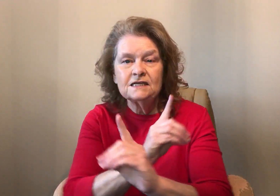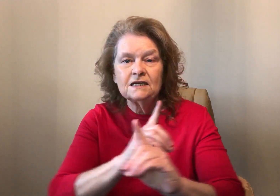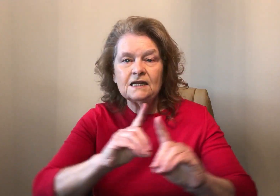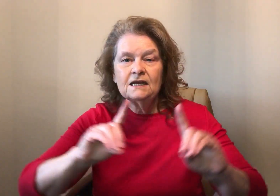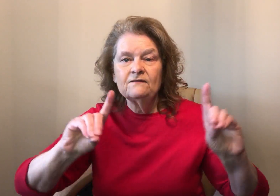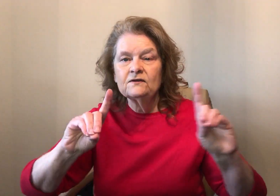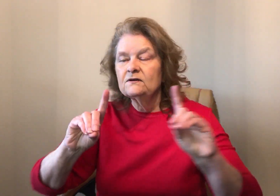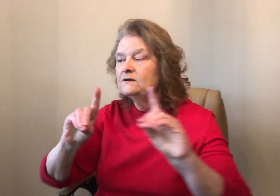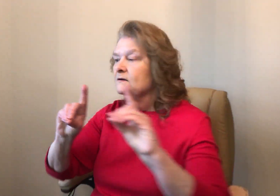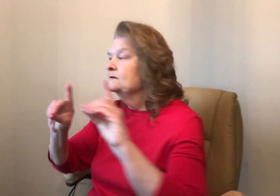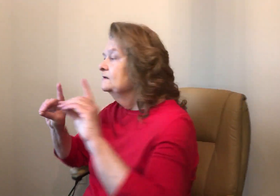deliver,